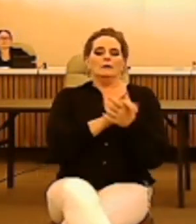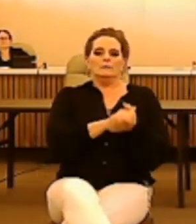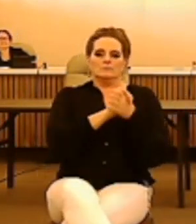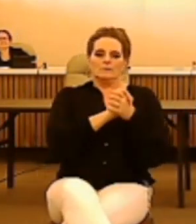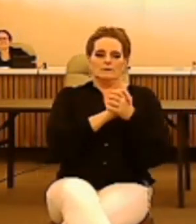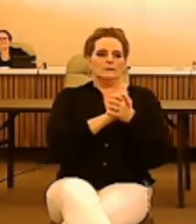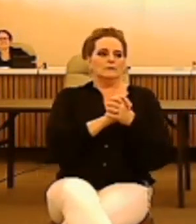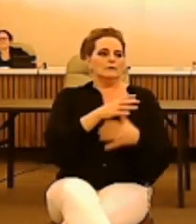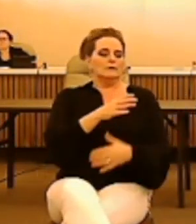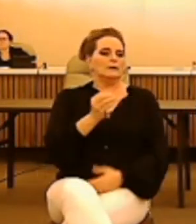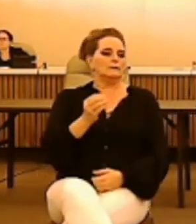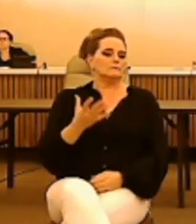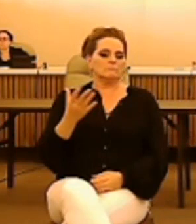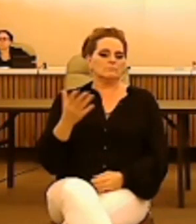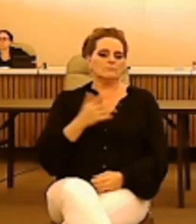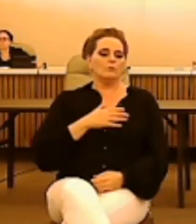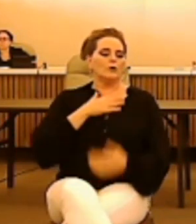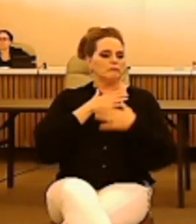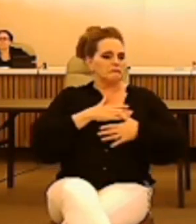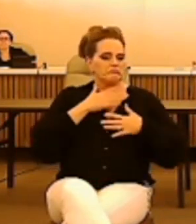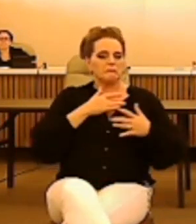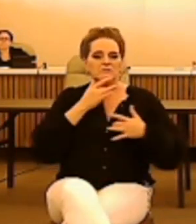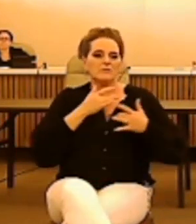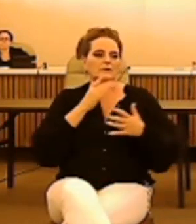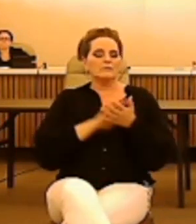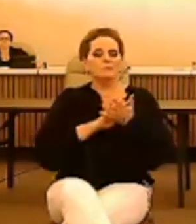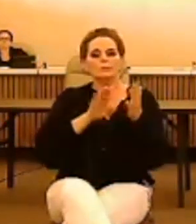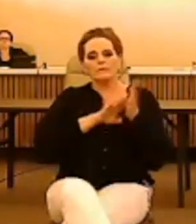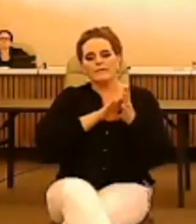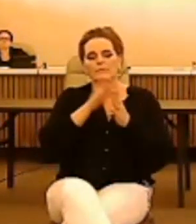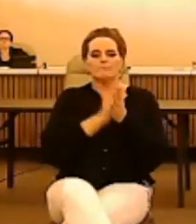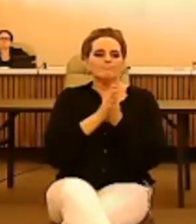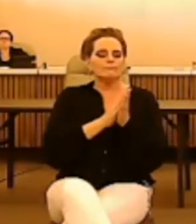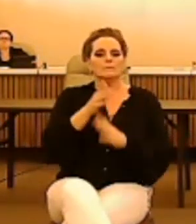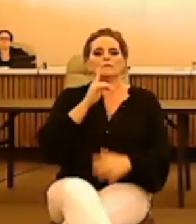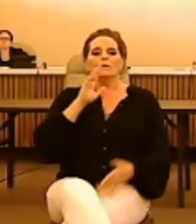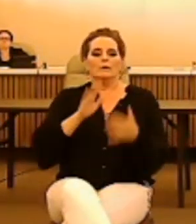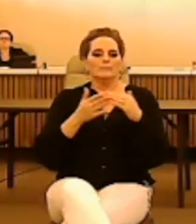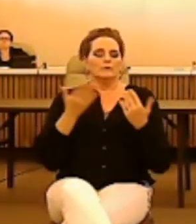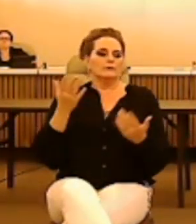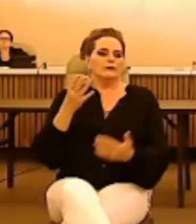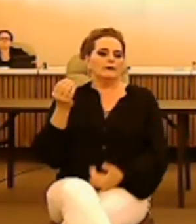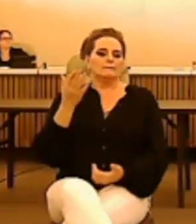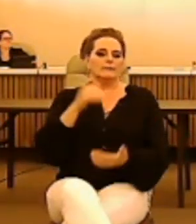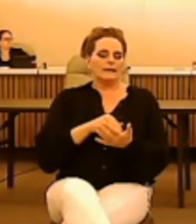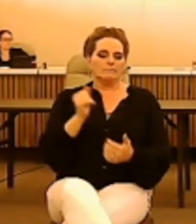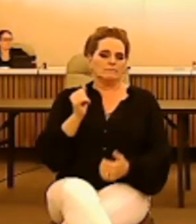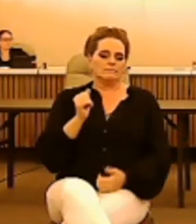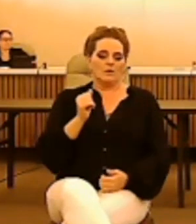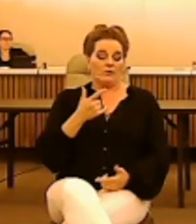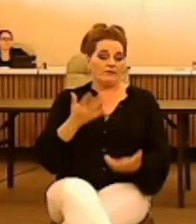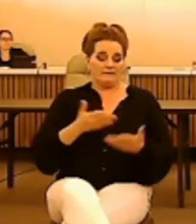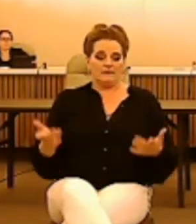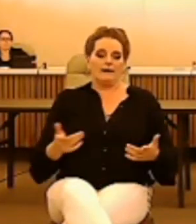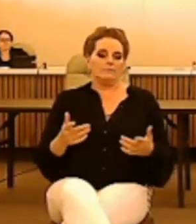Congratulations, and we look forward to the development, the community. And again, all what I refer to as